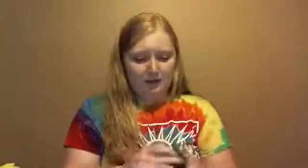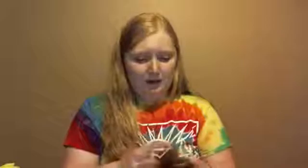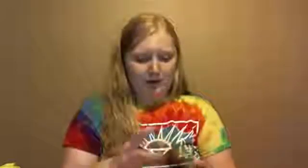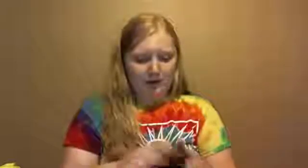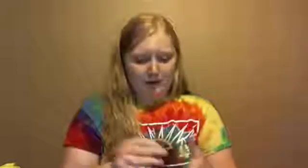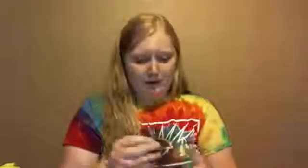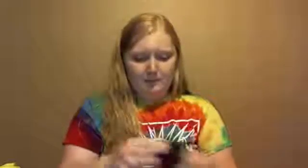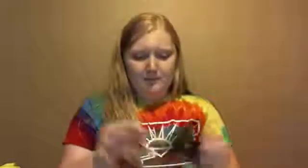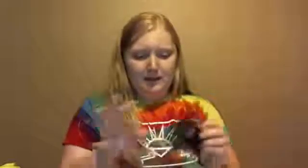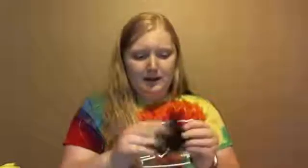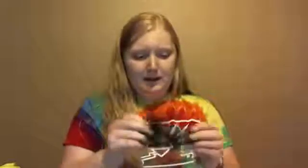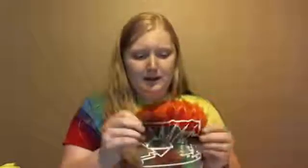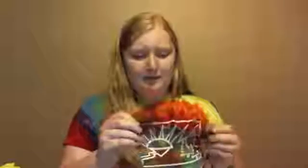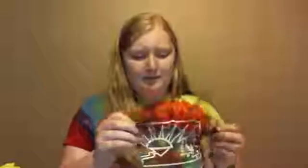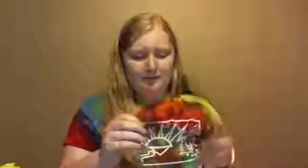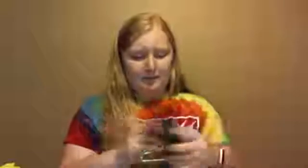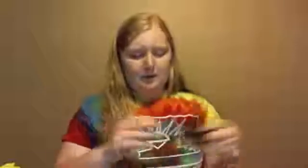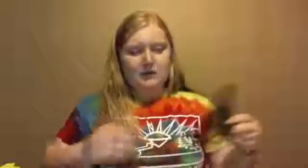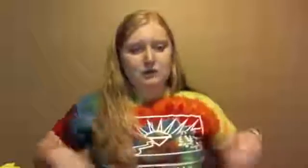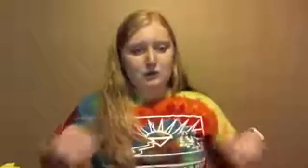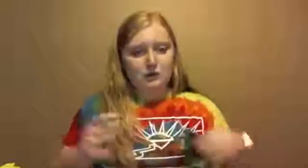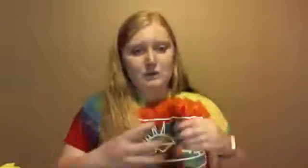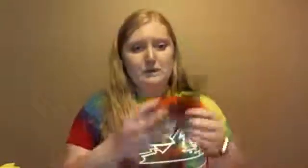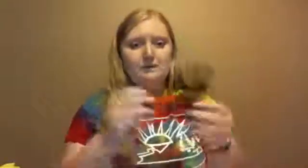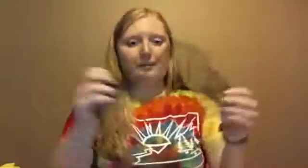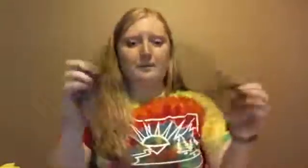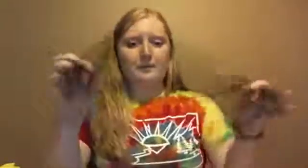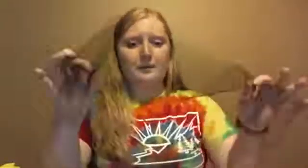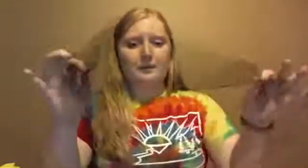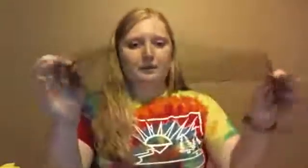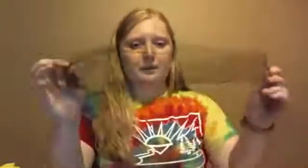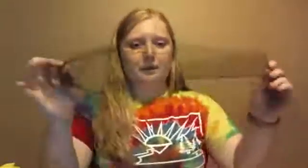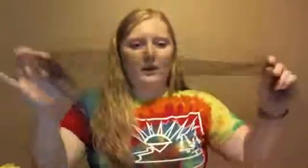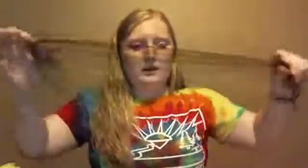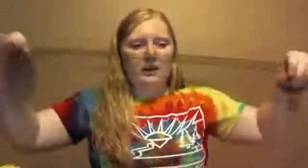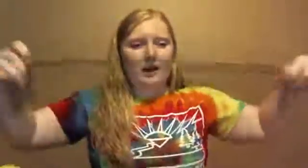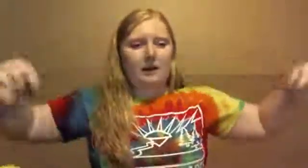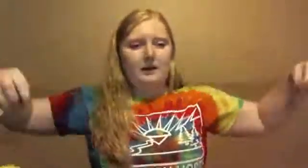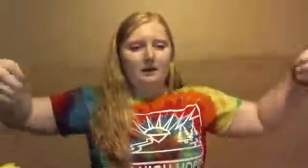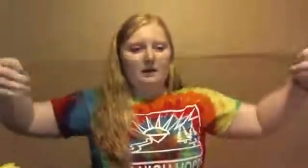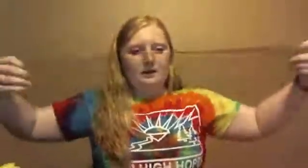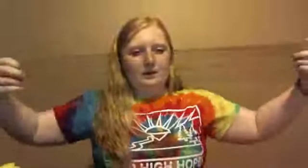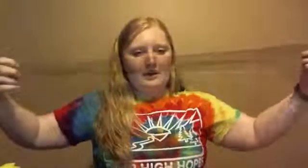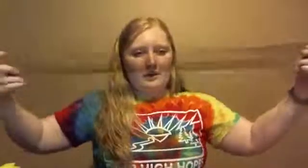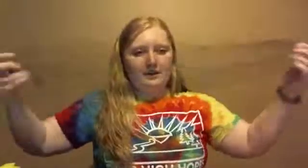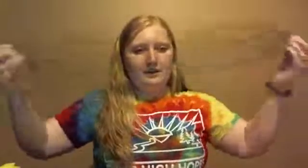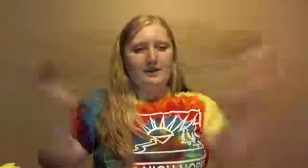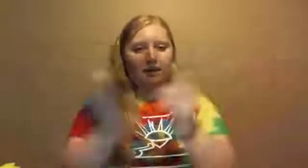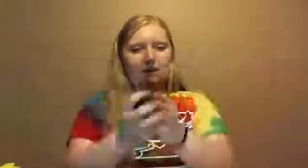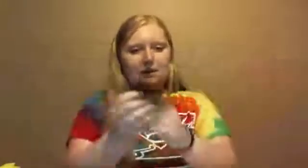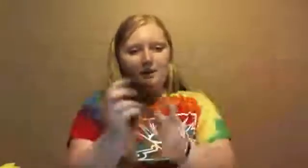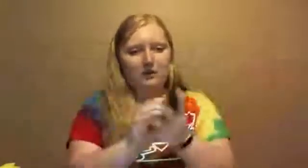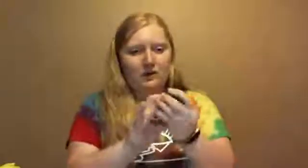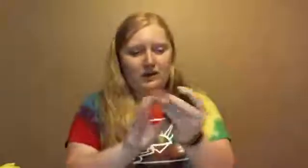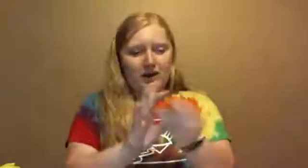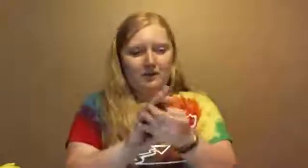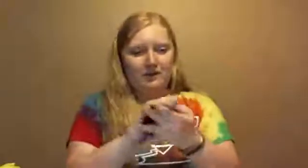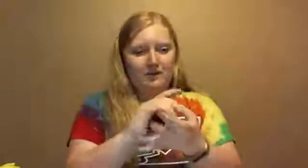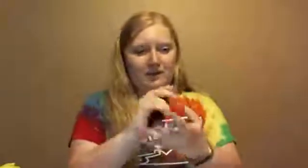for making tutus. Okay, so it's this long, and then if you scrunch it up, it feels kind